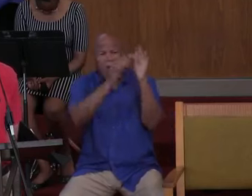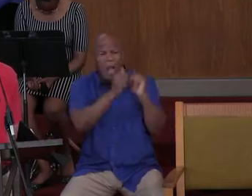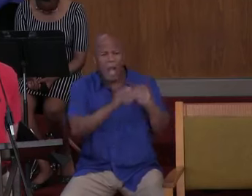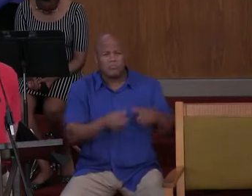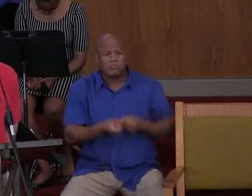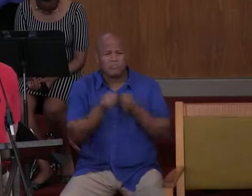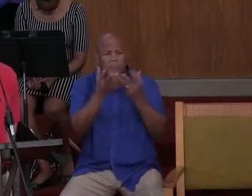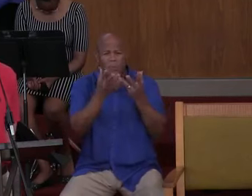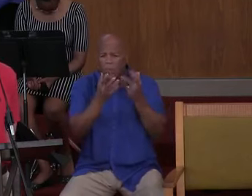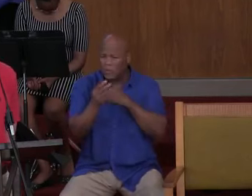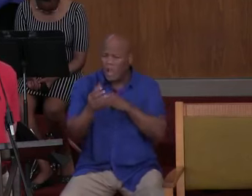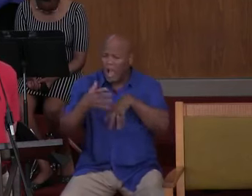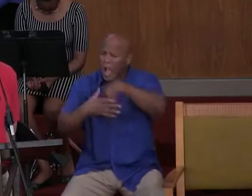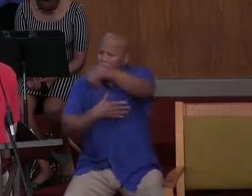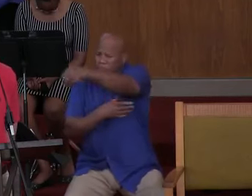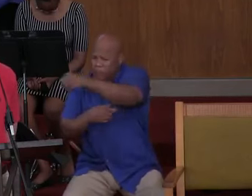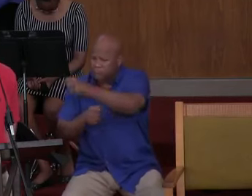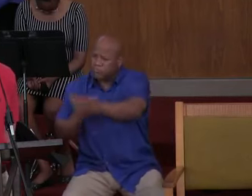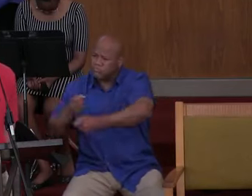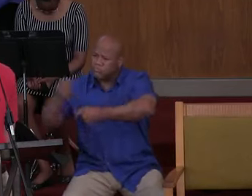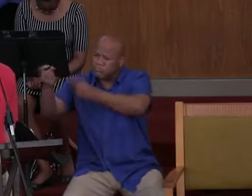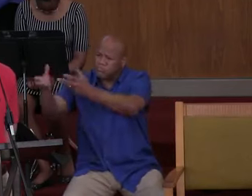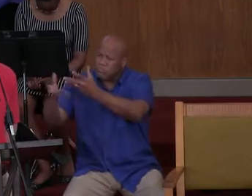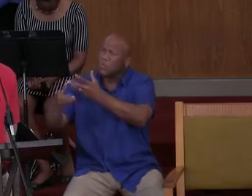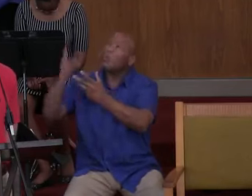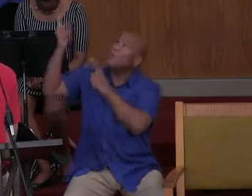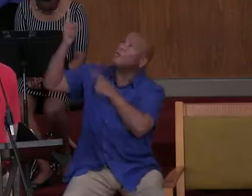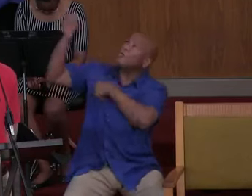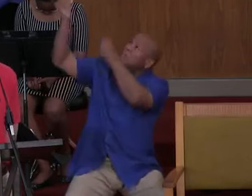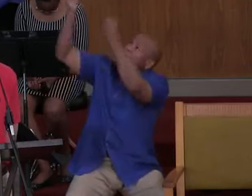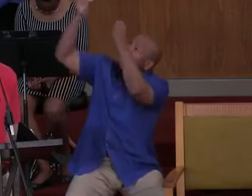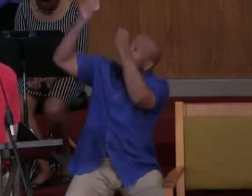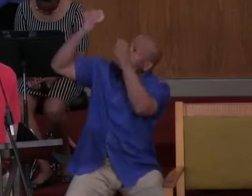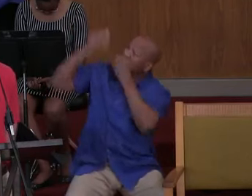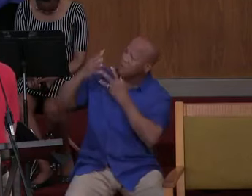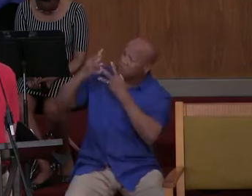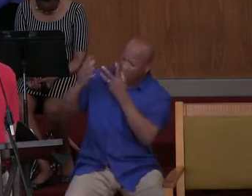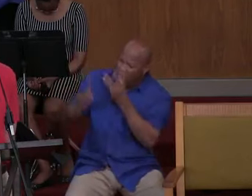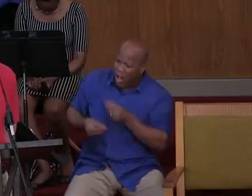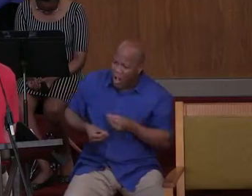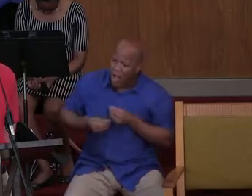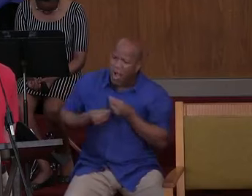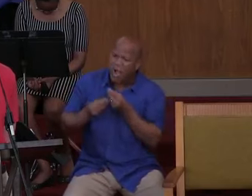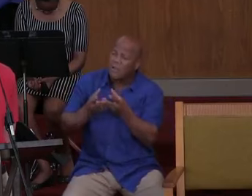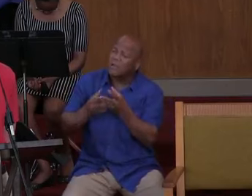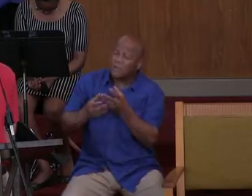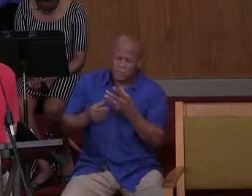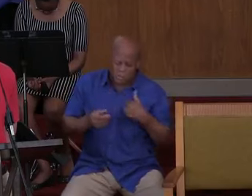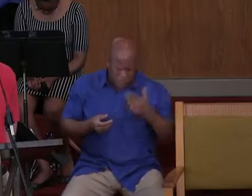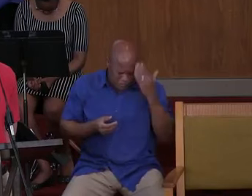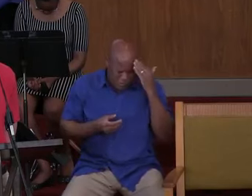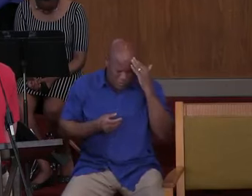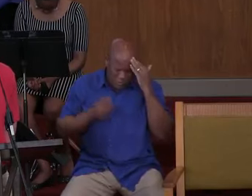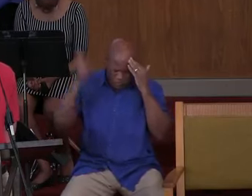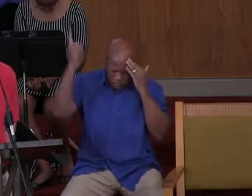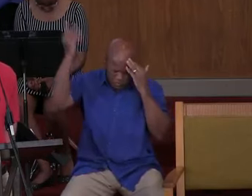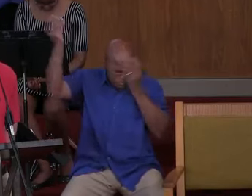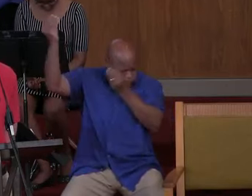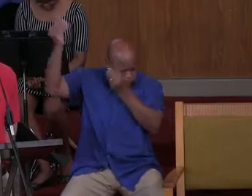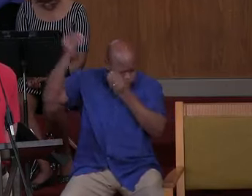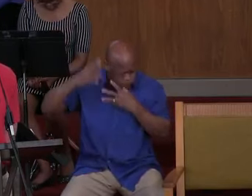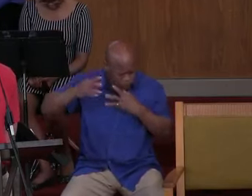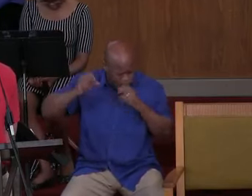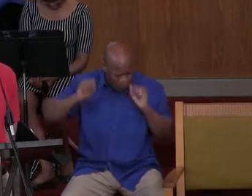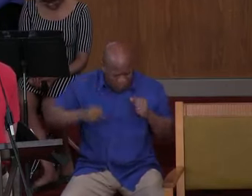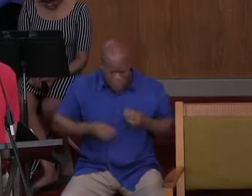it's out on the streets, you provide it for us, Almighty God and Father. God will provide. And we just praise you in your